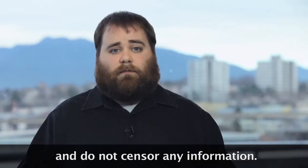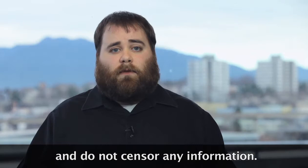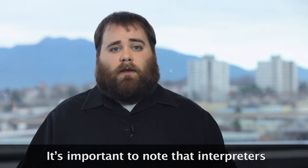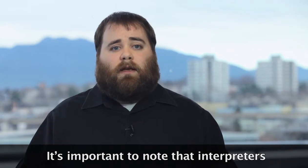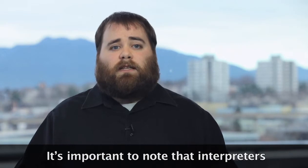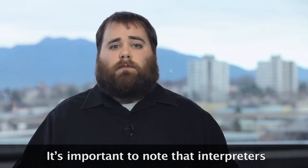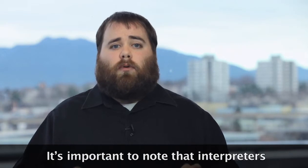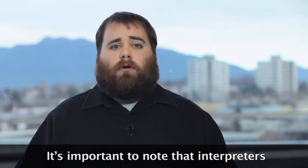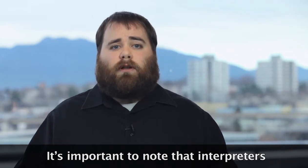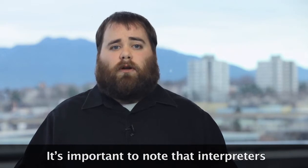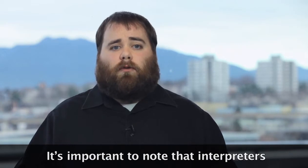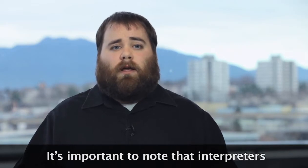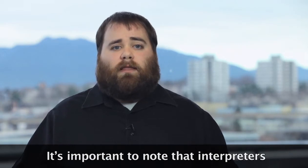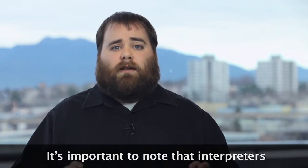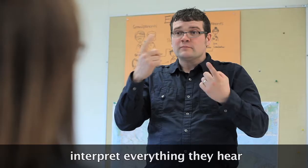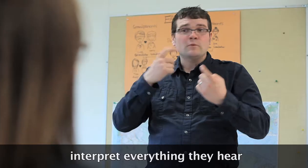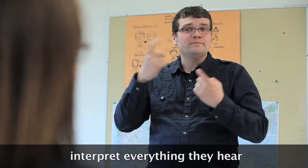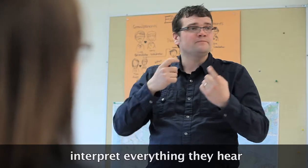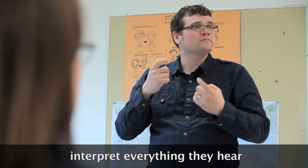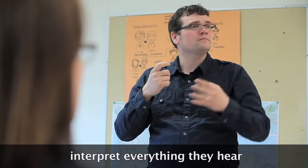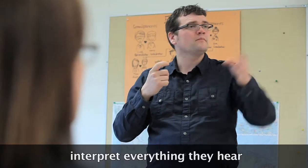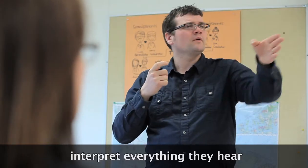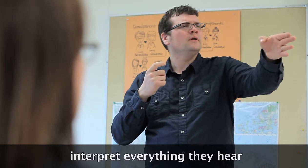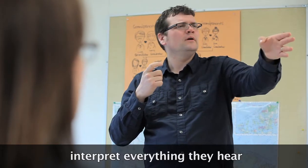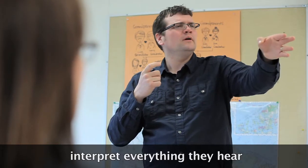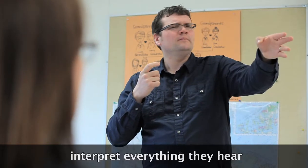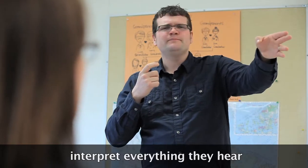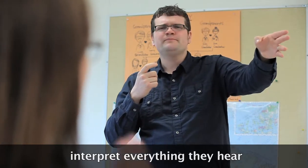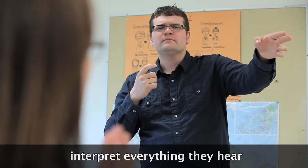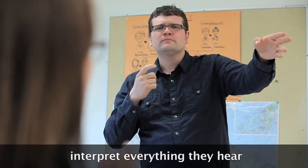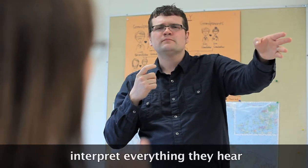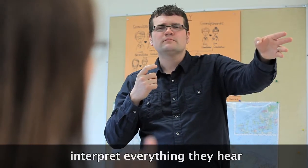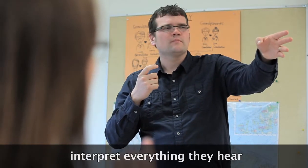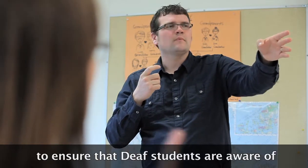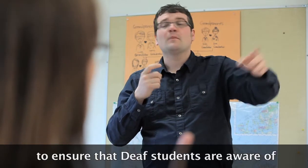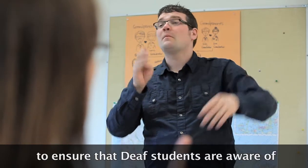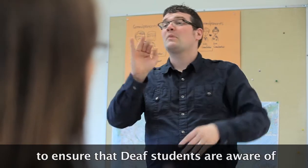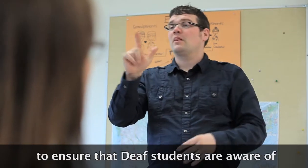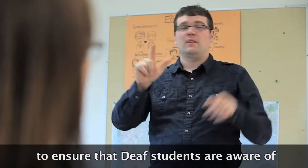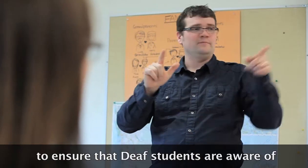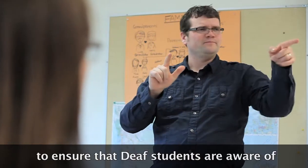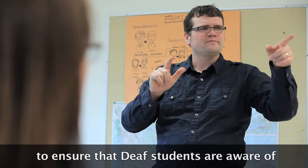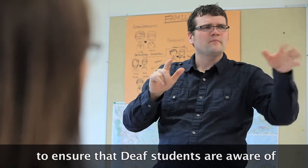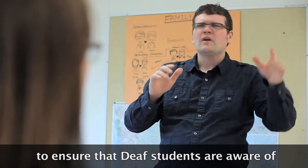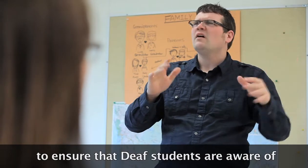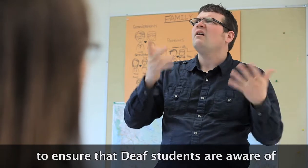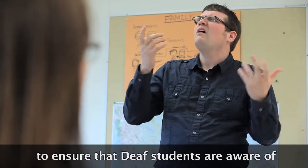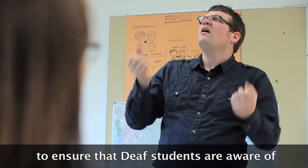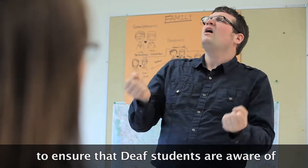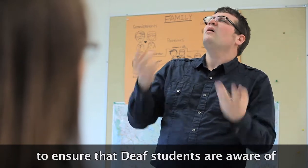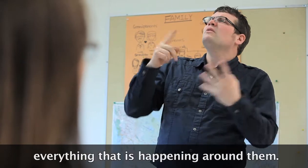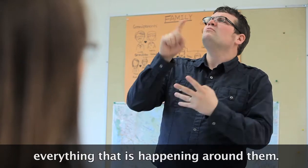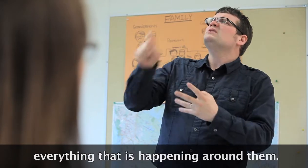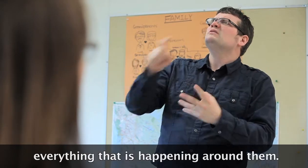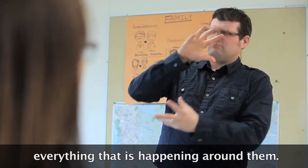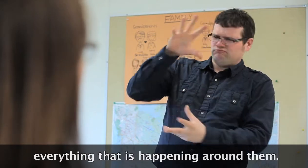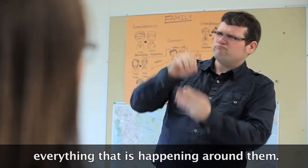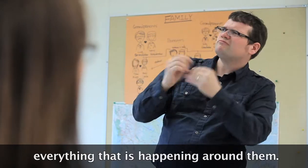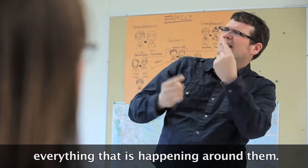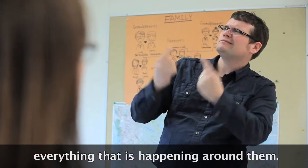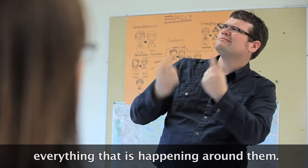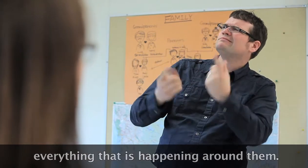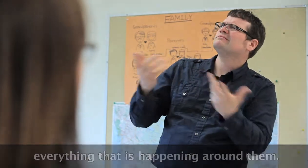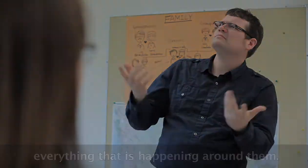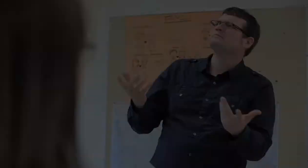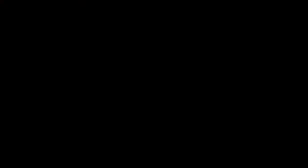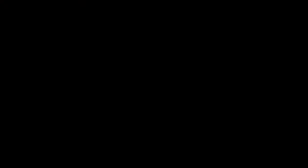information. It's important to note that interpreters interpret everything they hear to ensure that deaf students are aware of everything that is